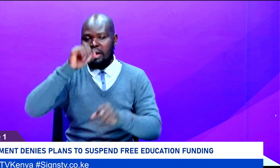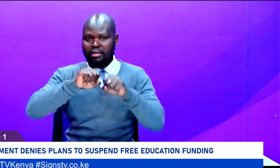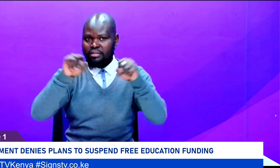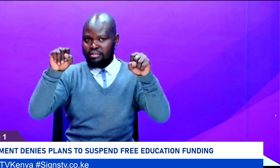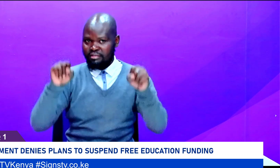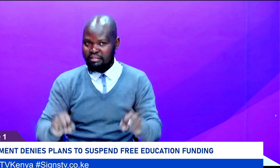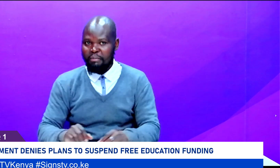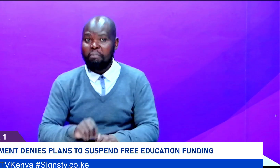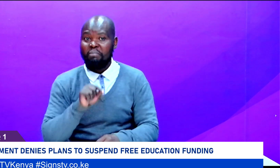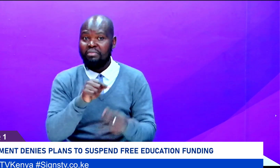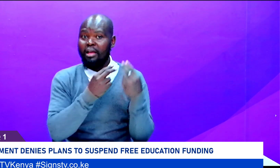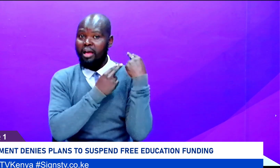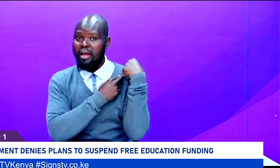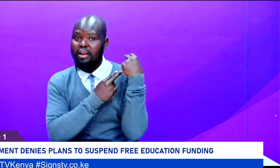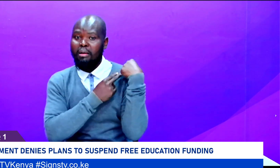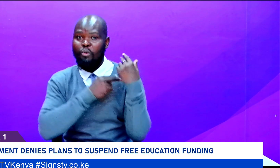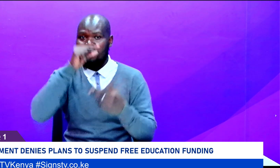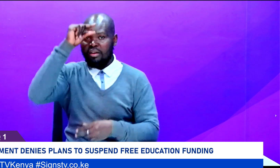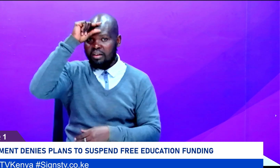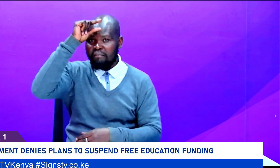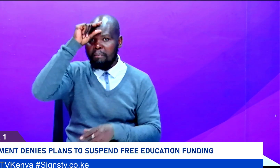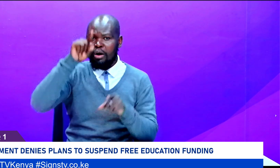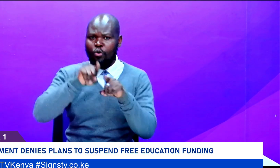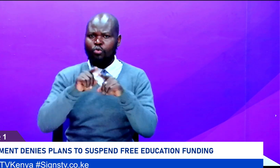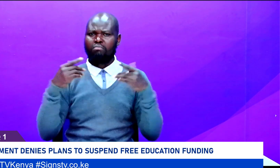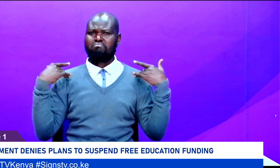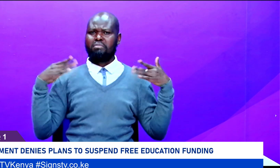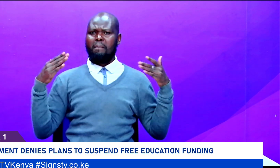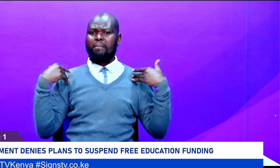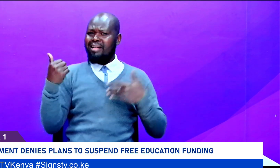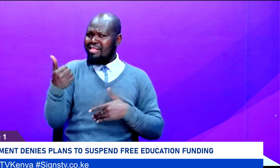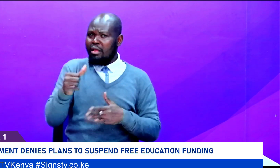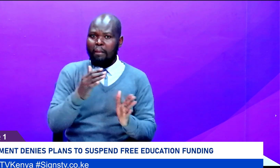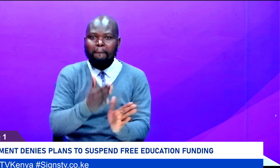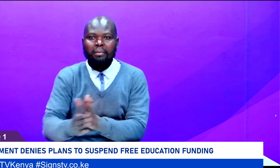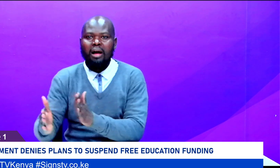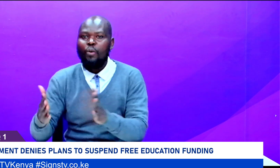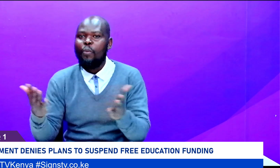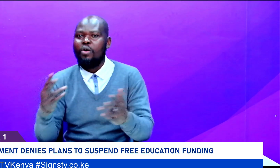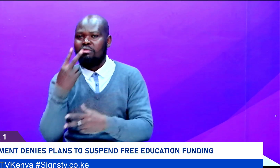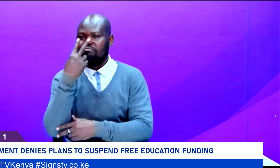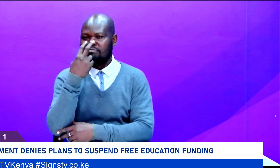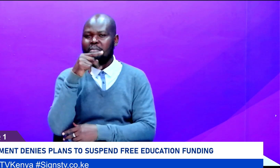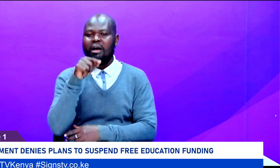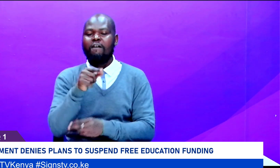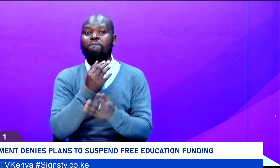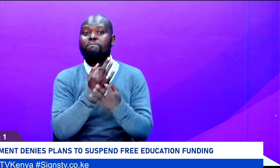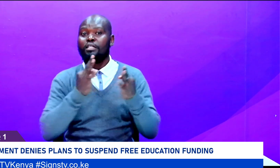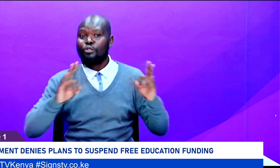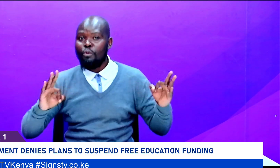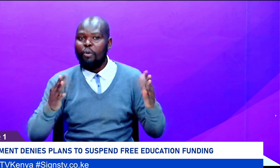concerns, accusing both the Ministry of Education and National Treasury of misleading the public